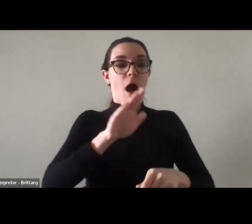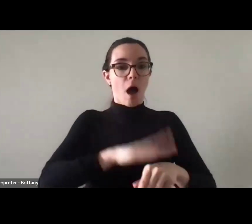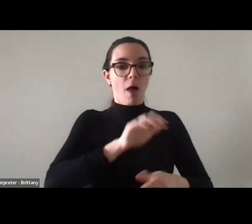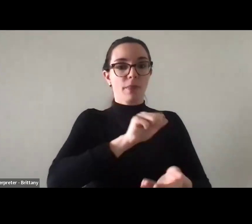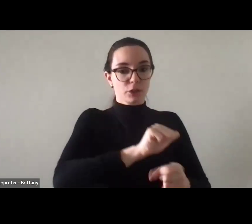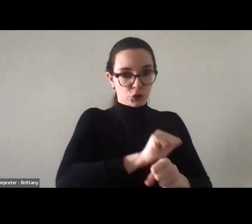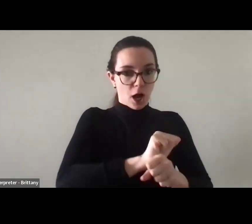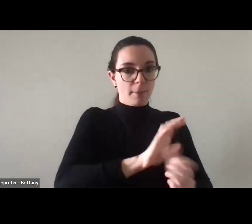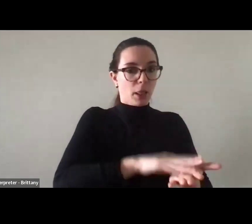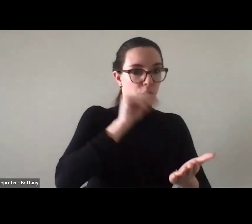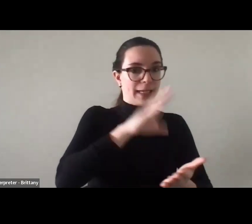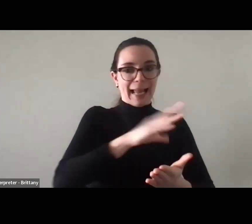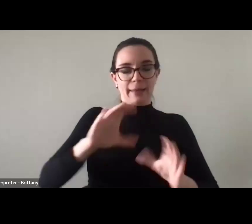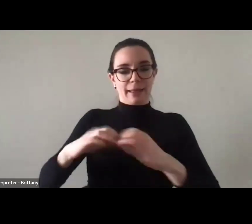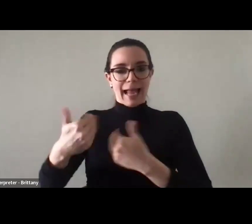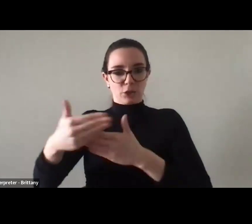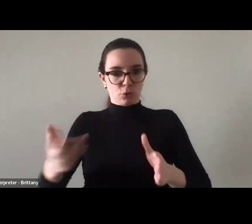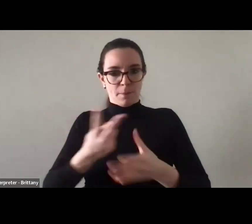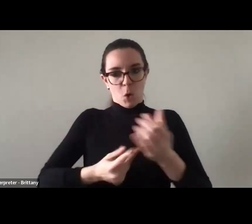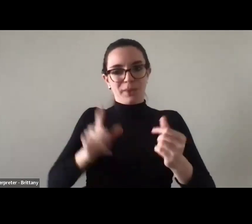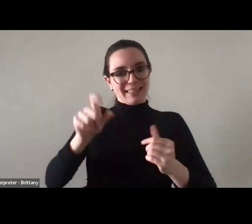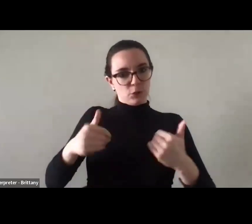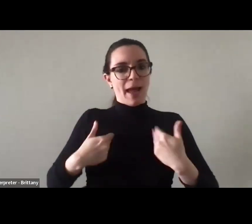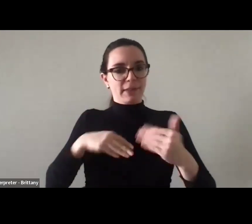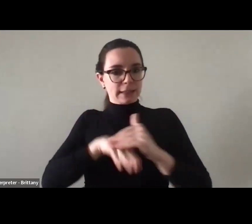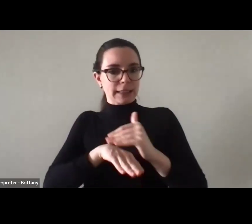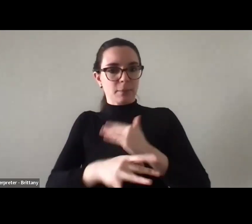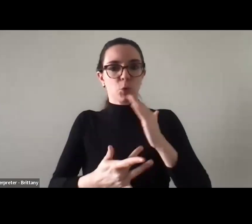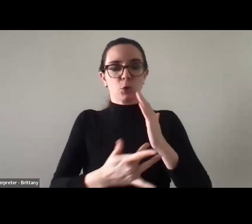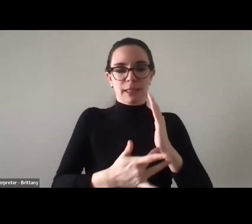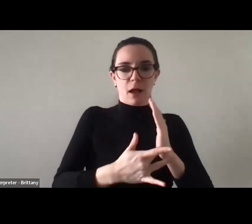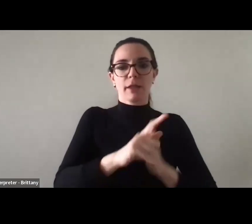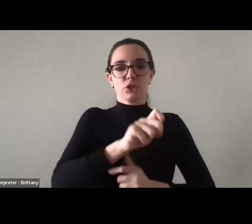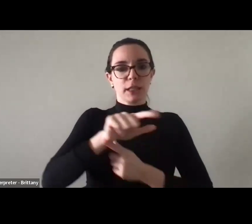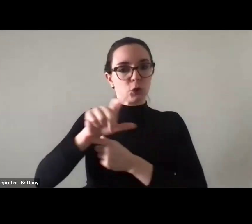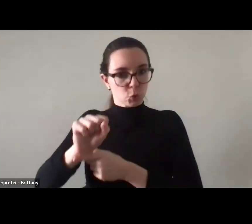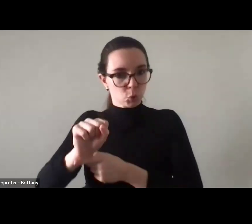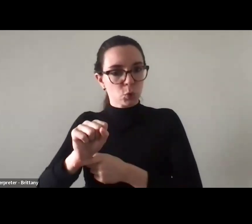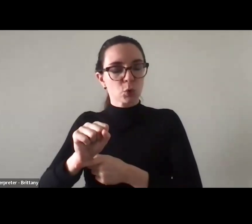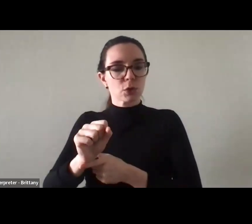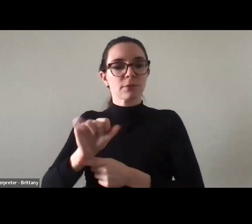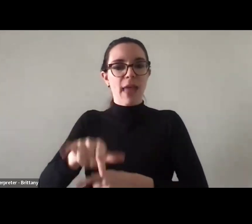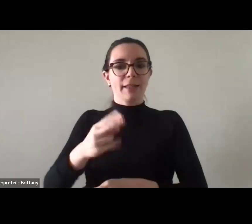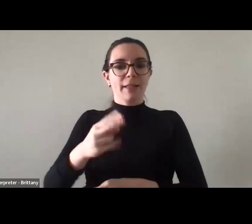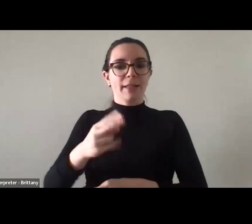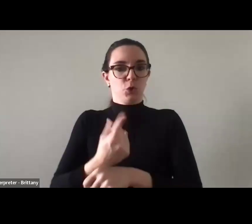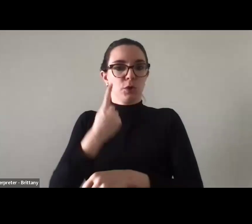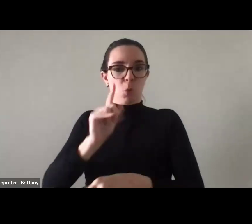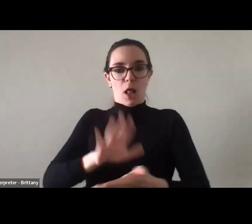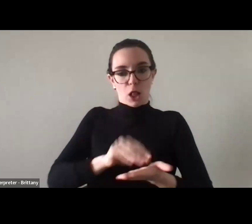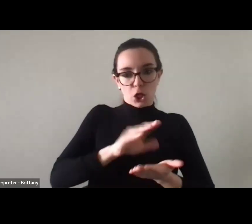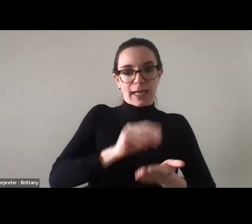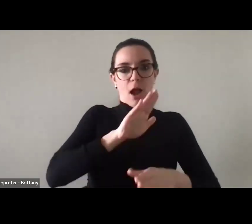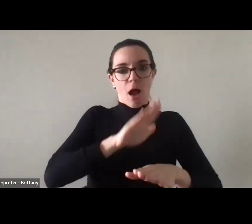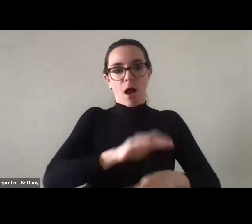classroom component, you need to have accessibility of the tools and technologies that you use for the learning on the job and the classroom